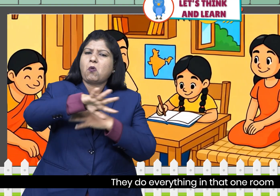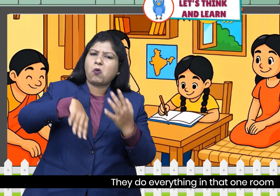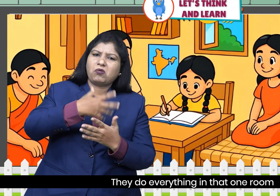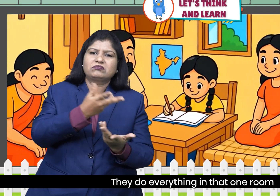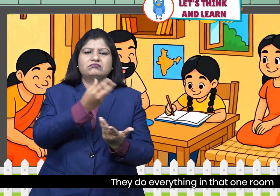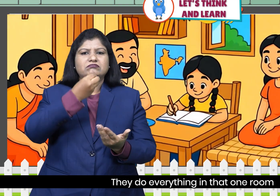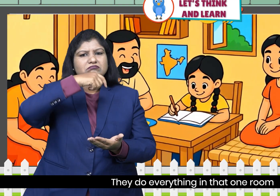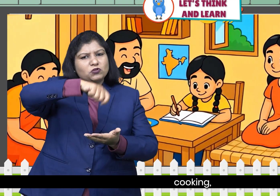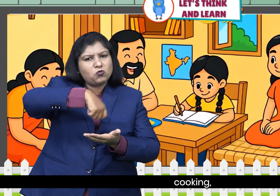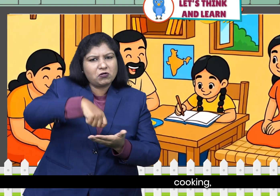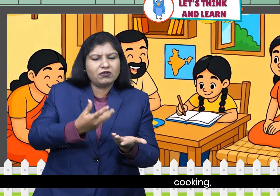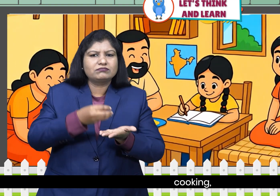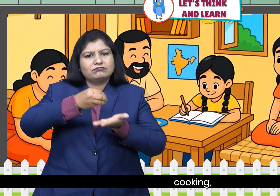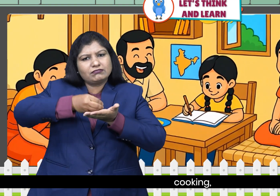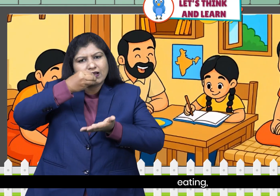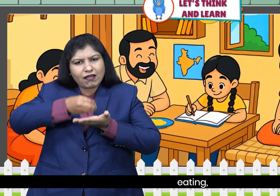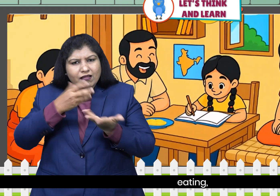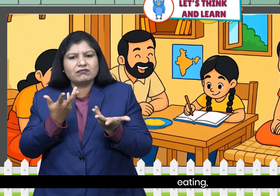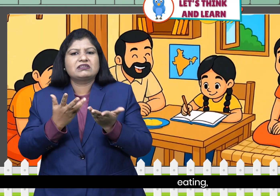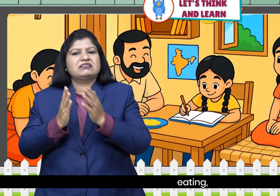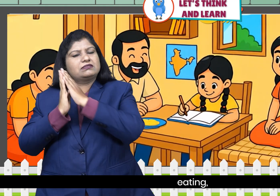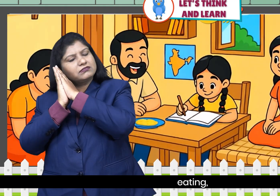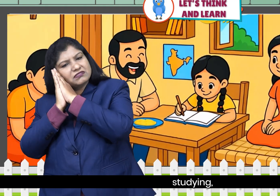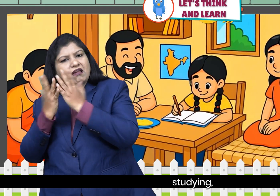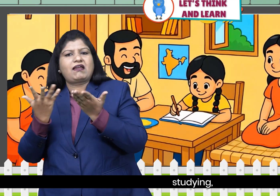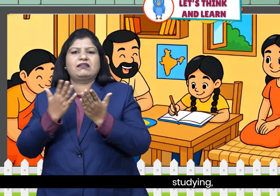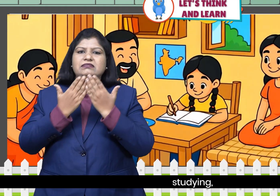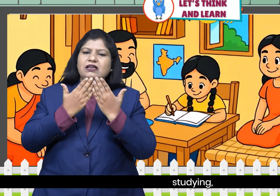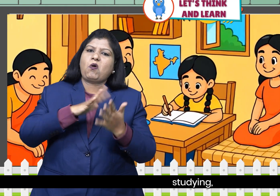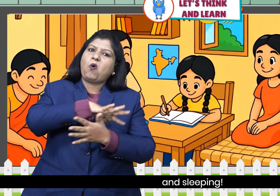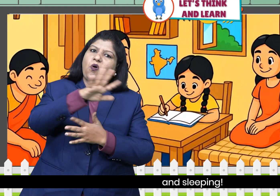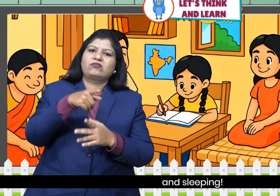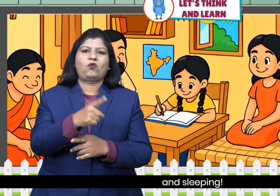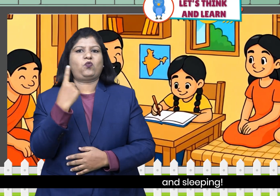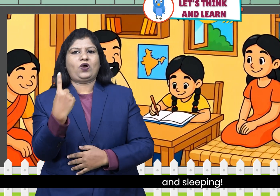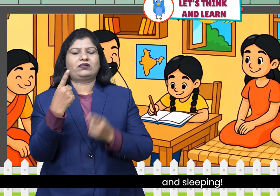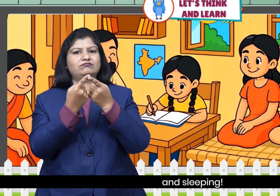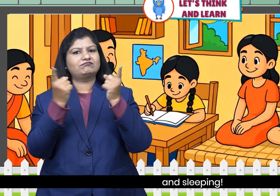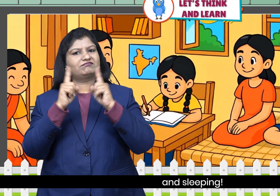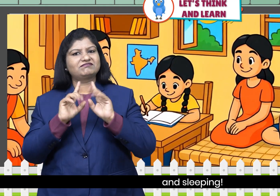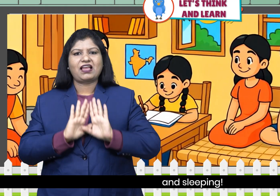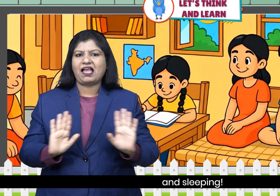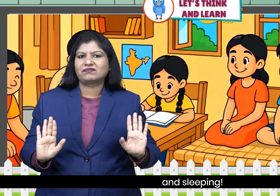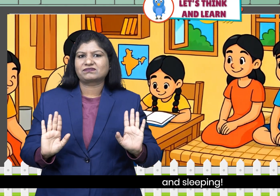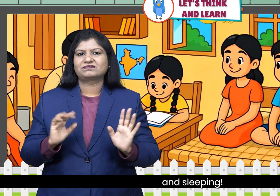room. Cooking, eating, studying, and sleeping.